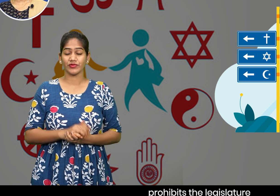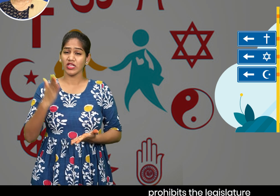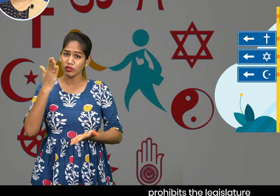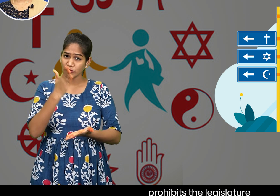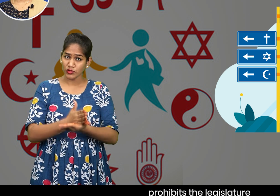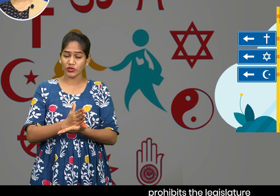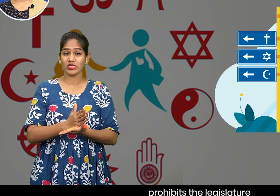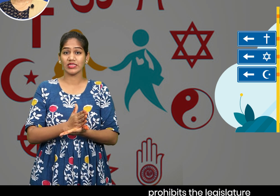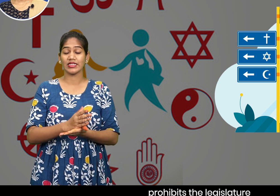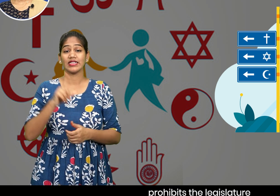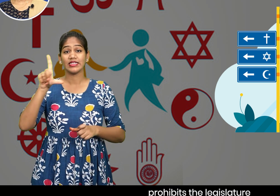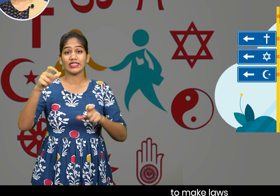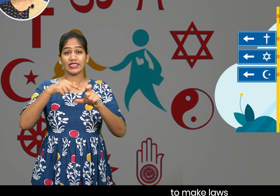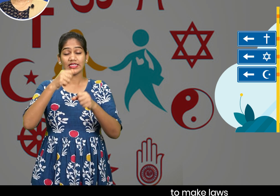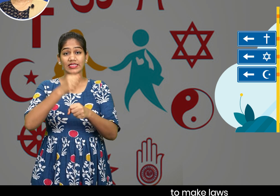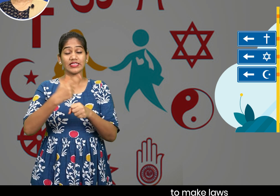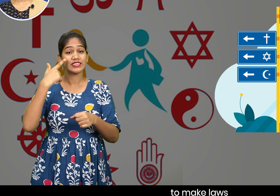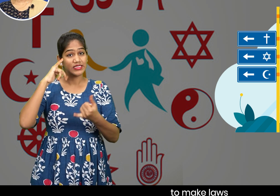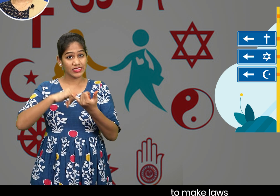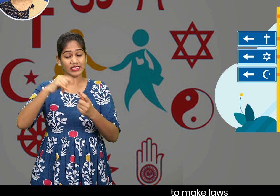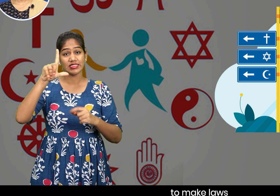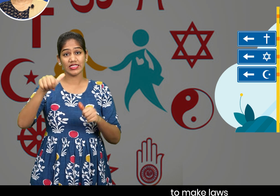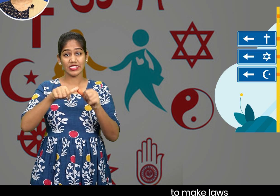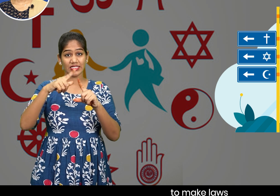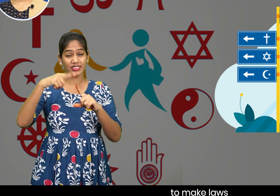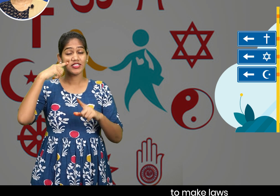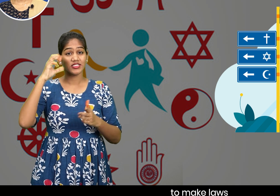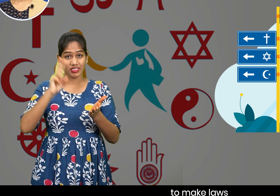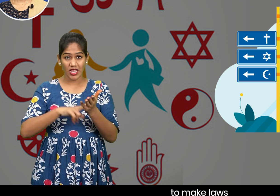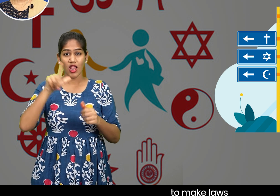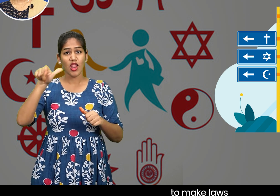prohibits the legislature to make laws